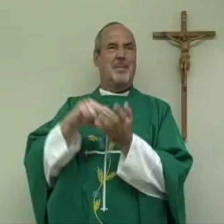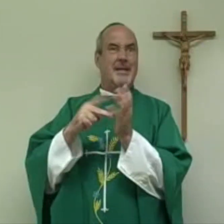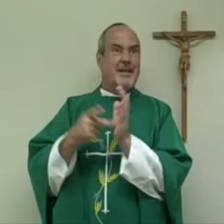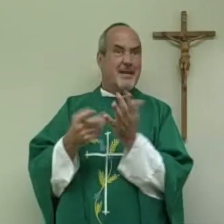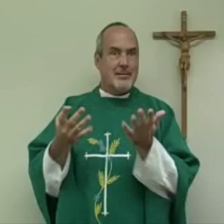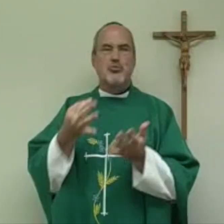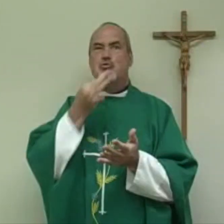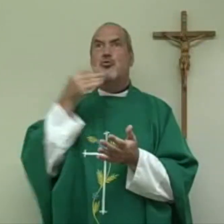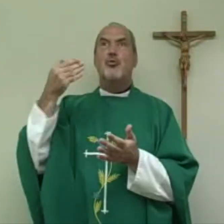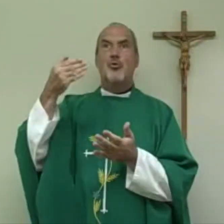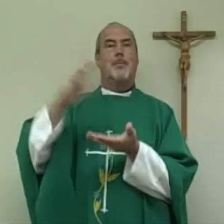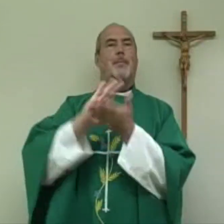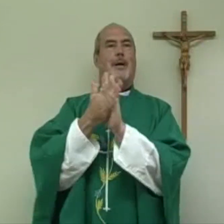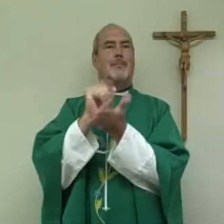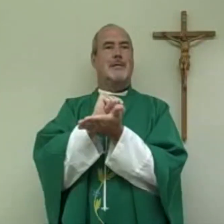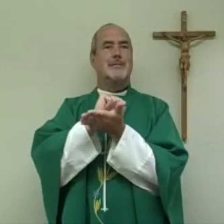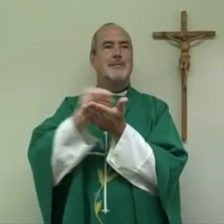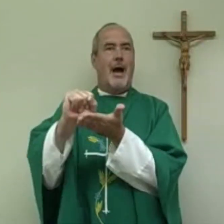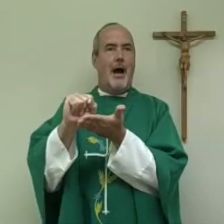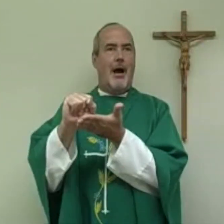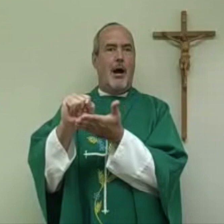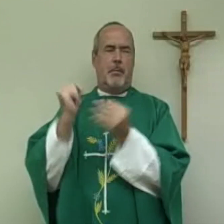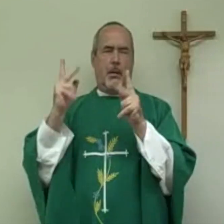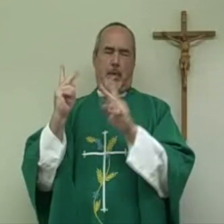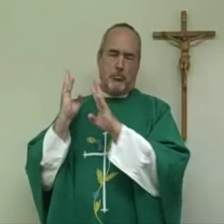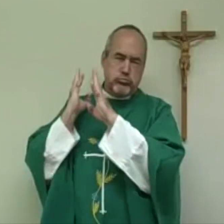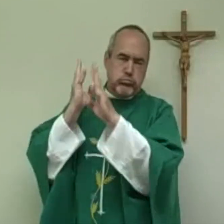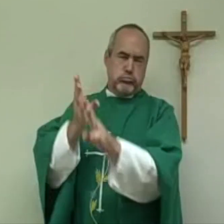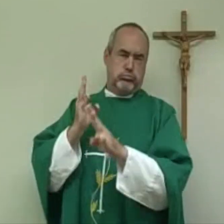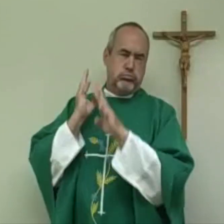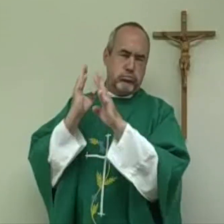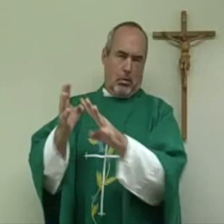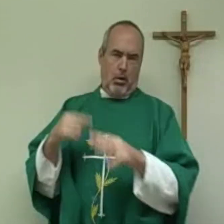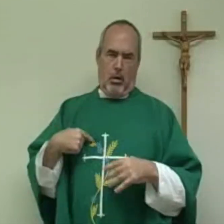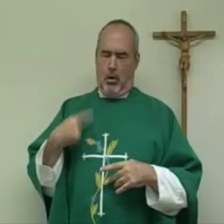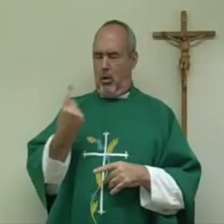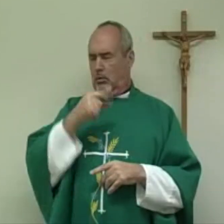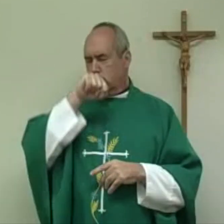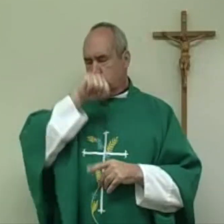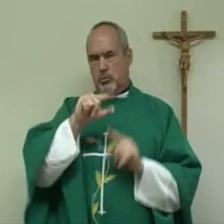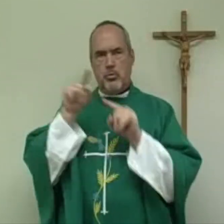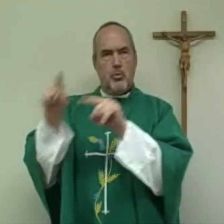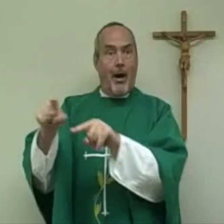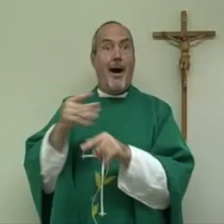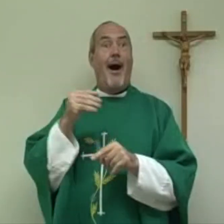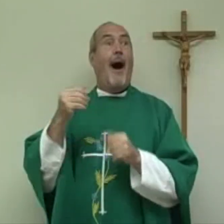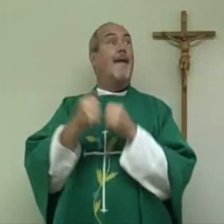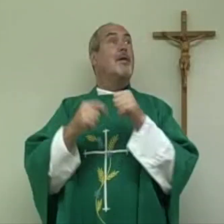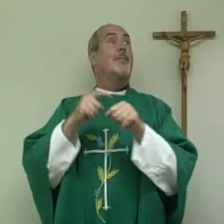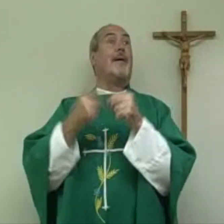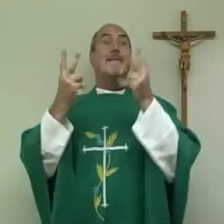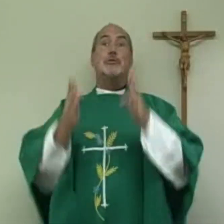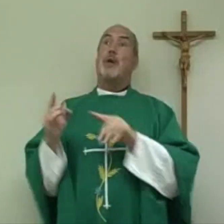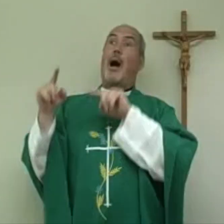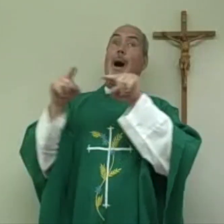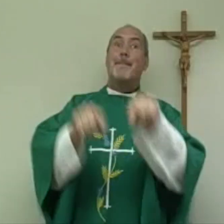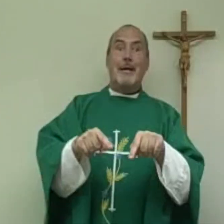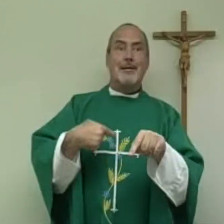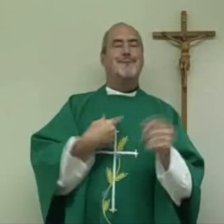Father Solanus Casey is blessed, which means he soon will become a saint. People always love going there, and